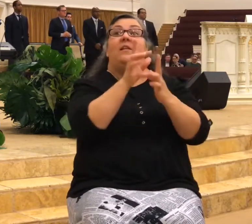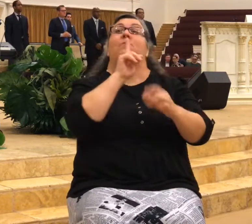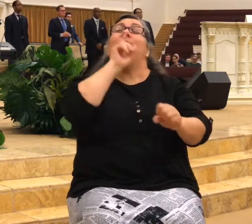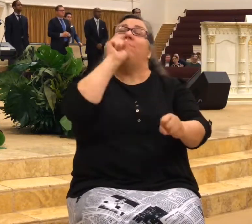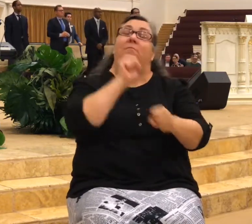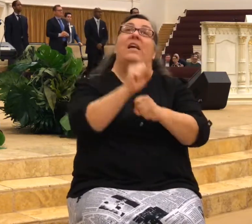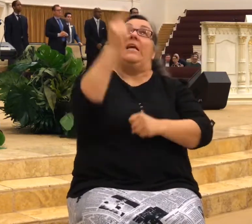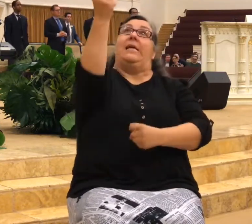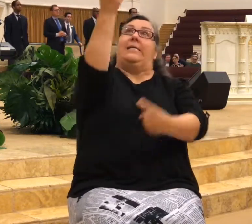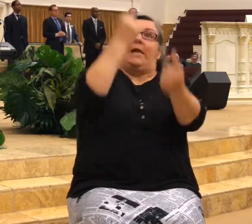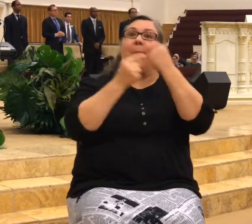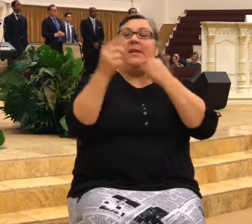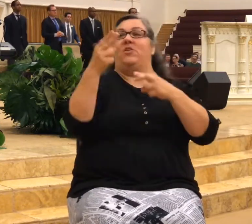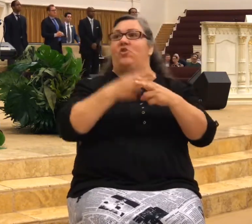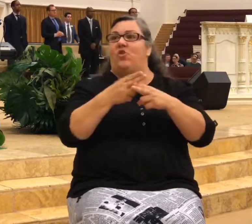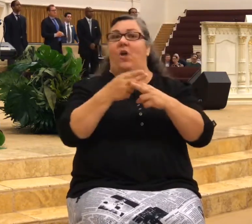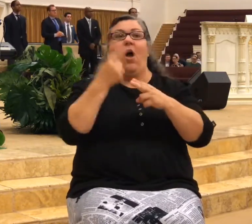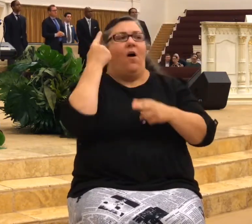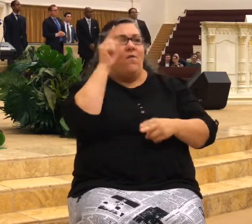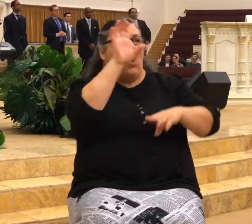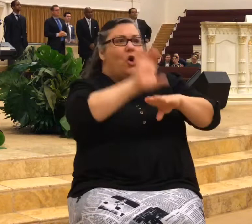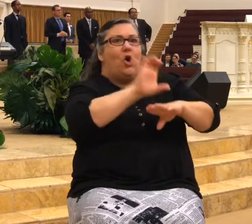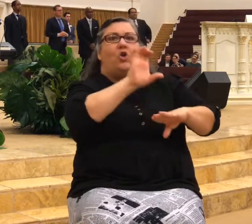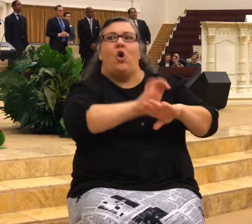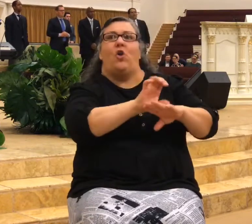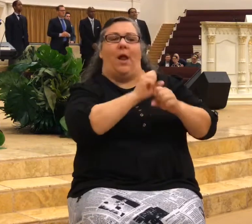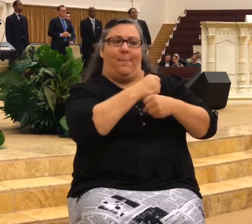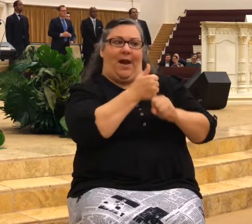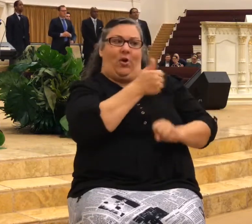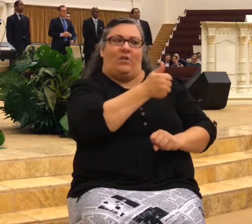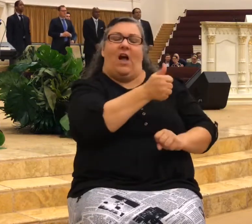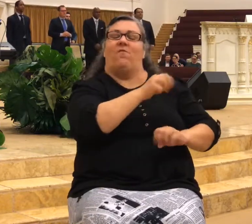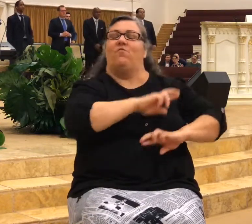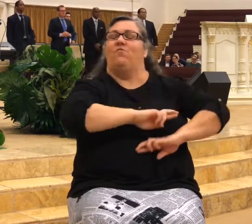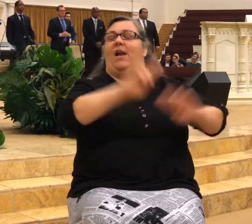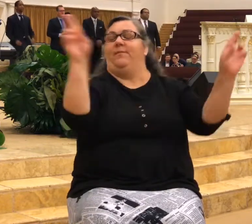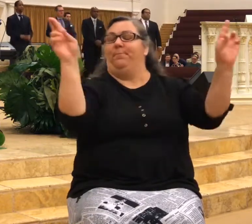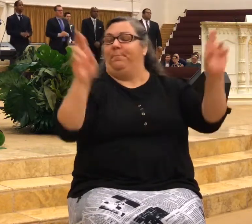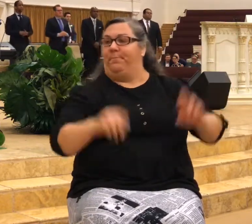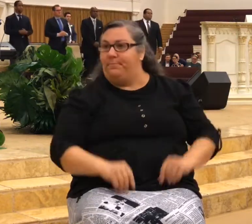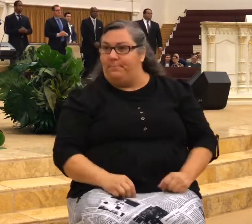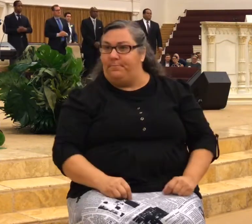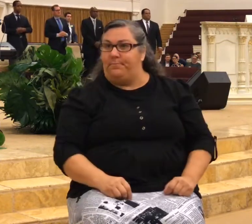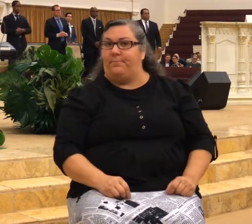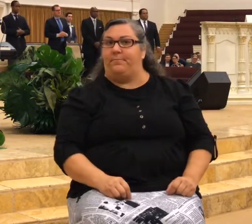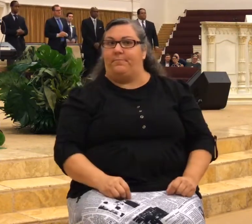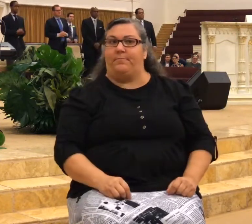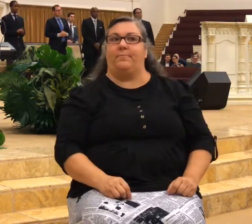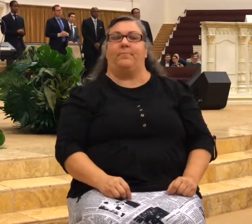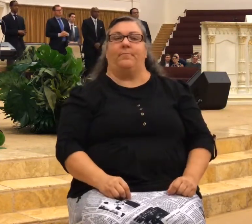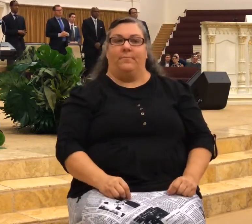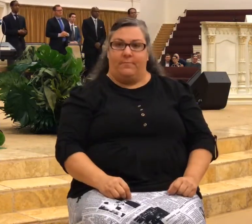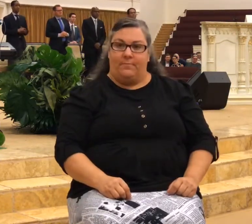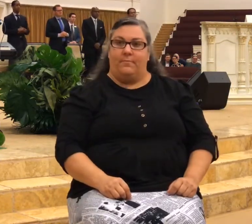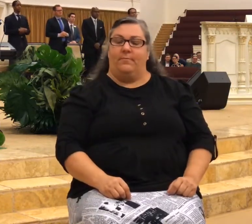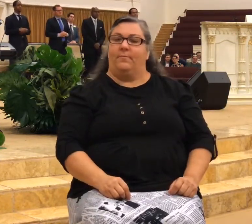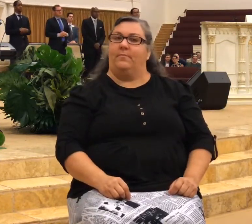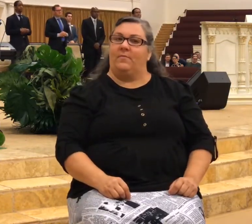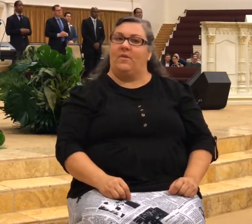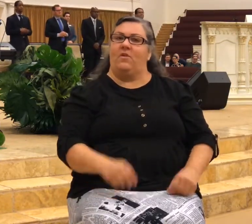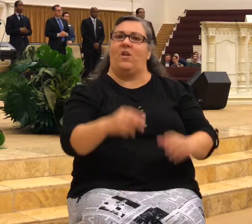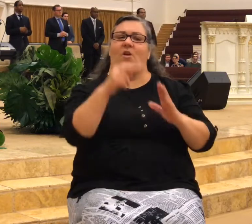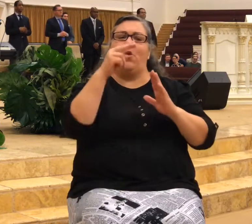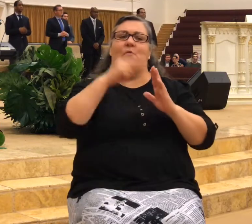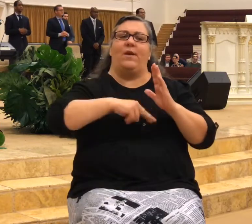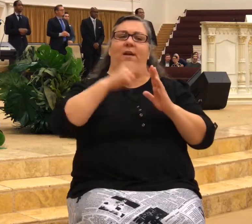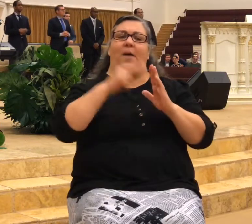soon for a church that has made herself ready. Three goals of the end time. A